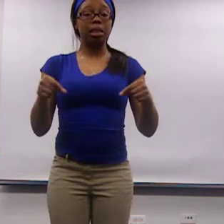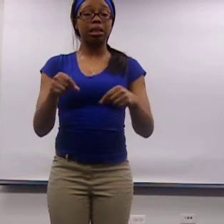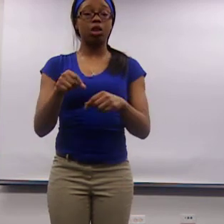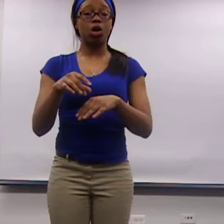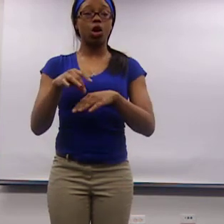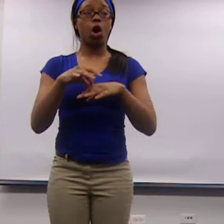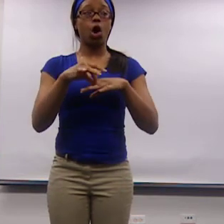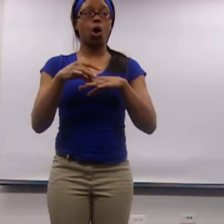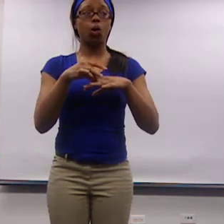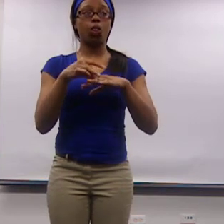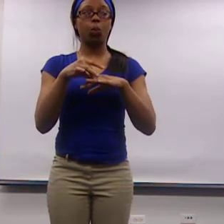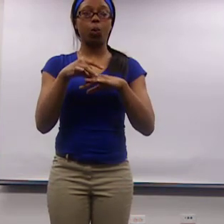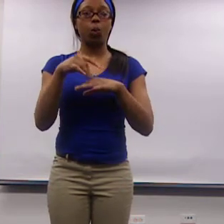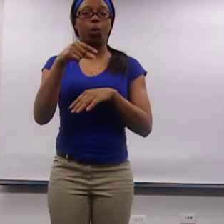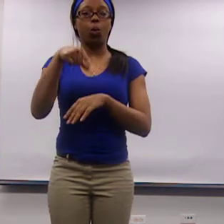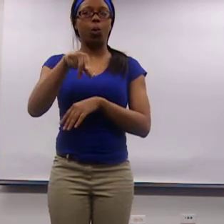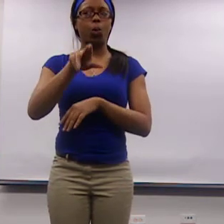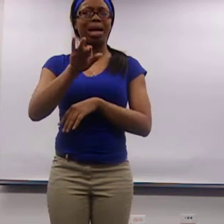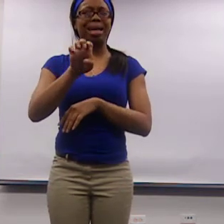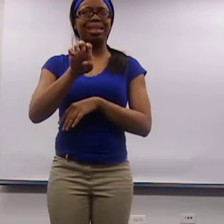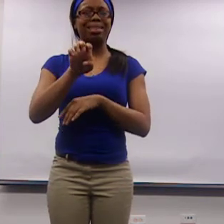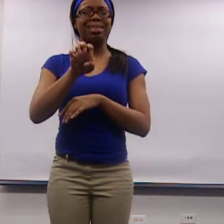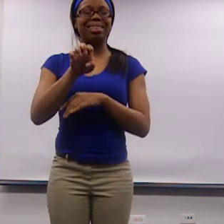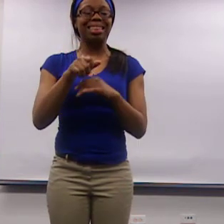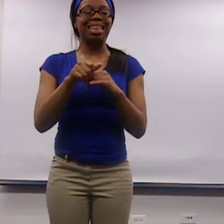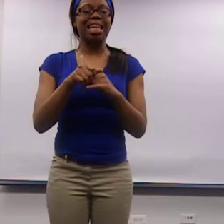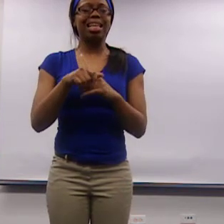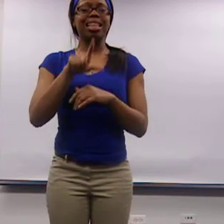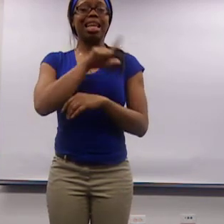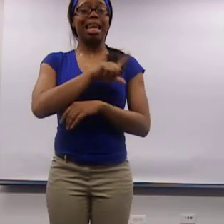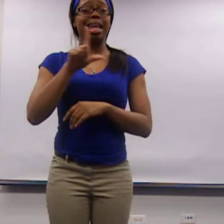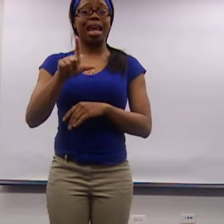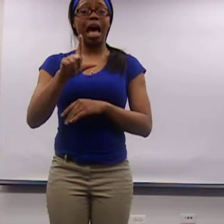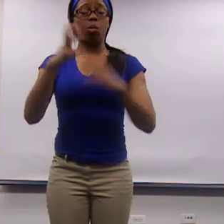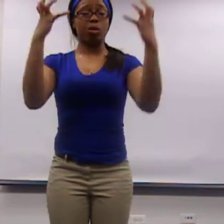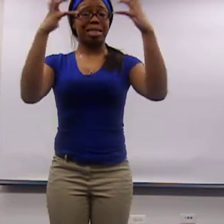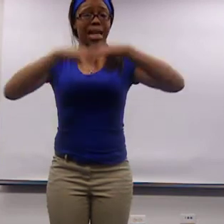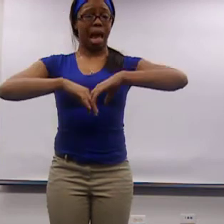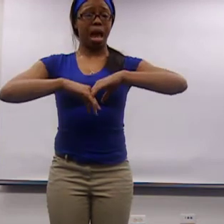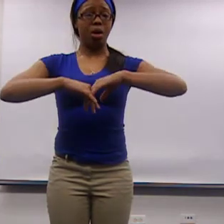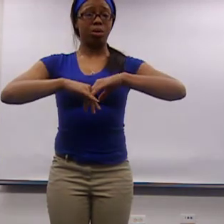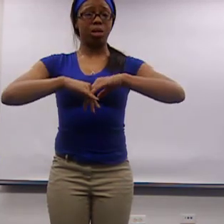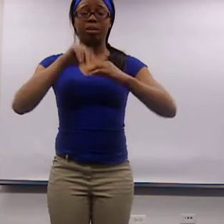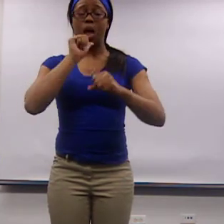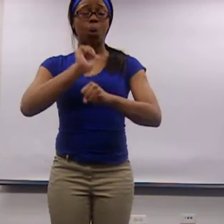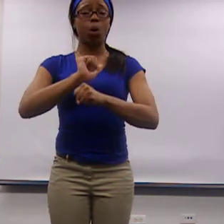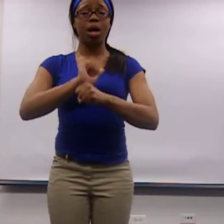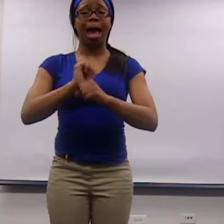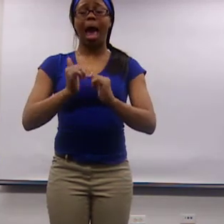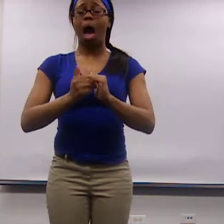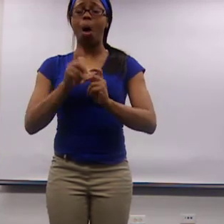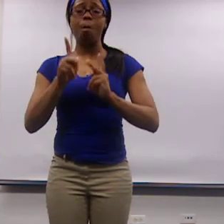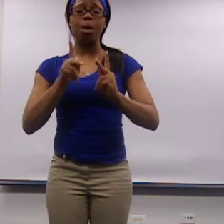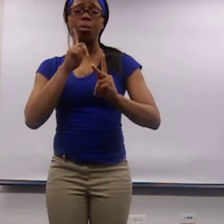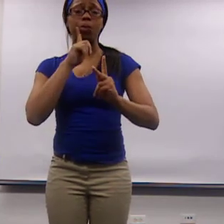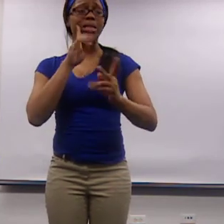knocked down. The landlines weren't working. How were people getting in touch? How were people getting help? How were they connecting with their